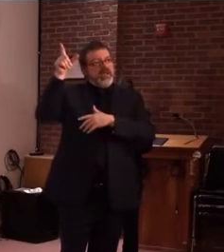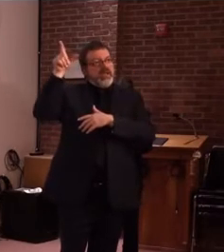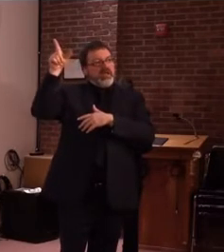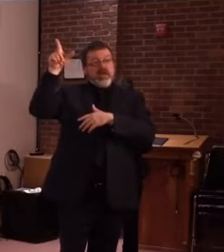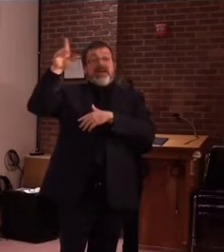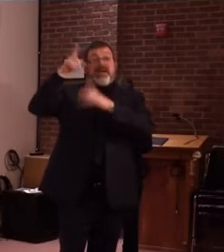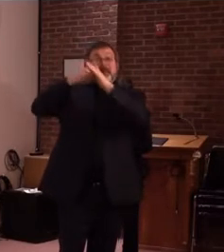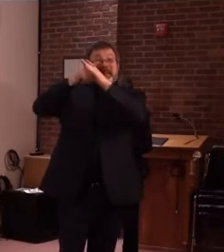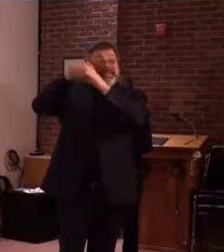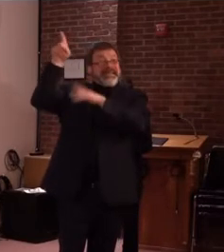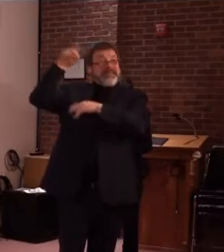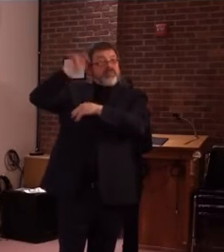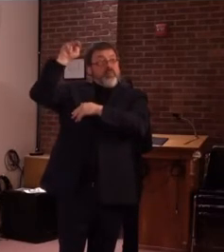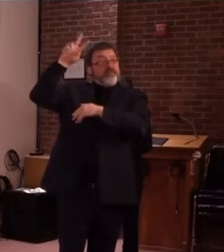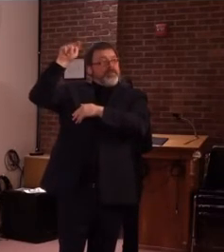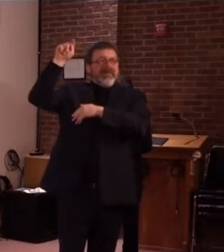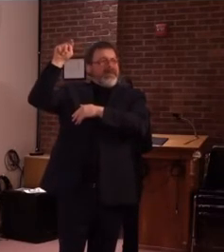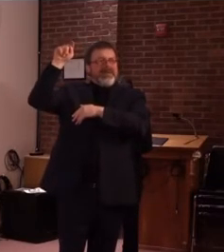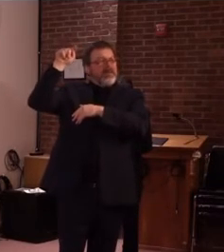V-Trans or some sort of state